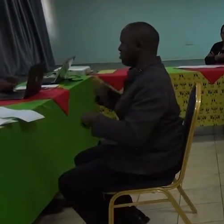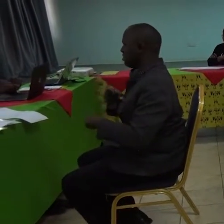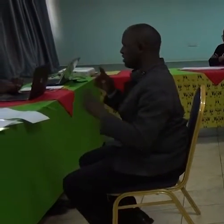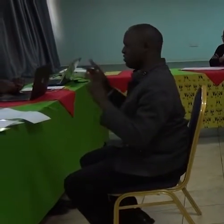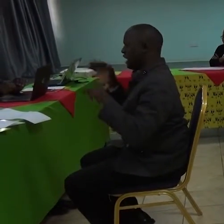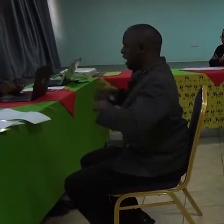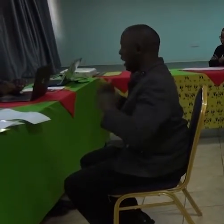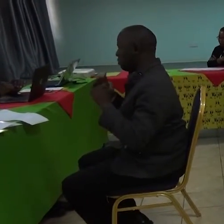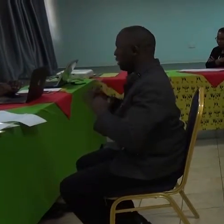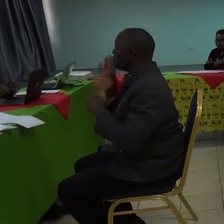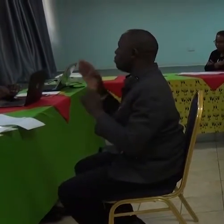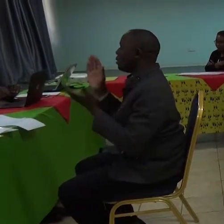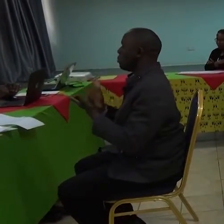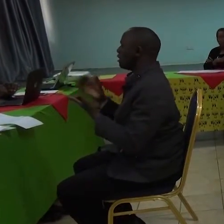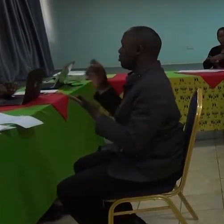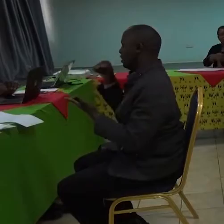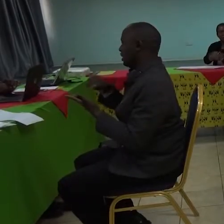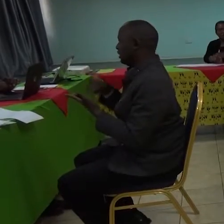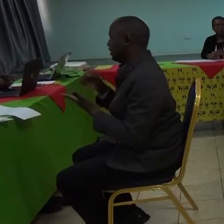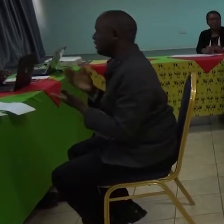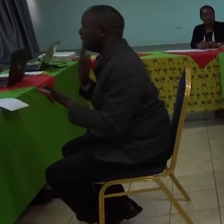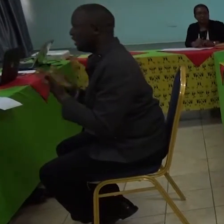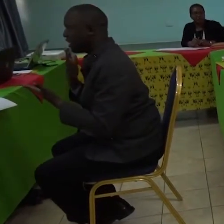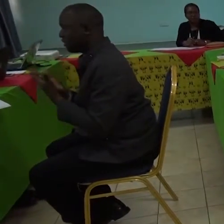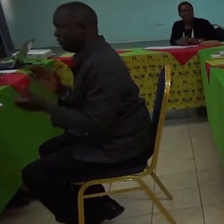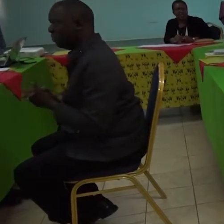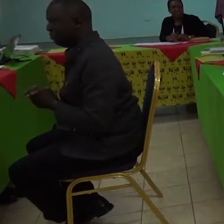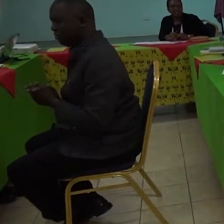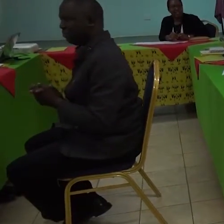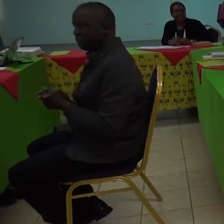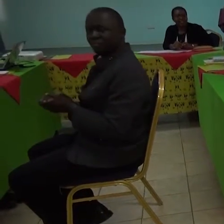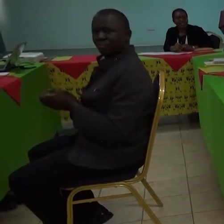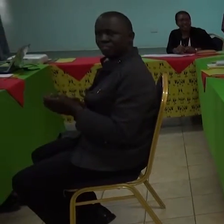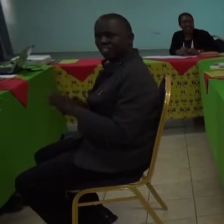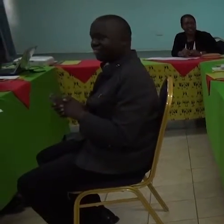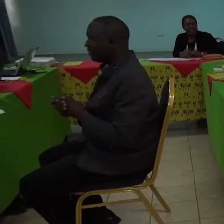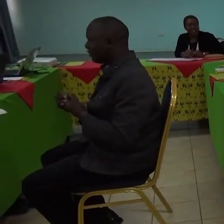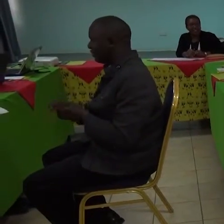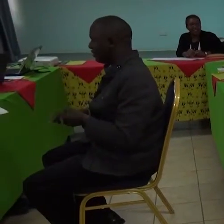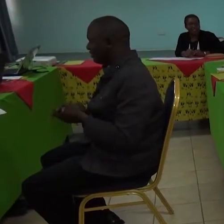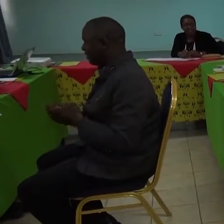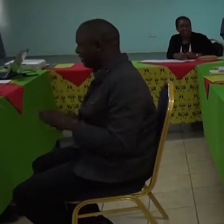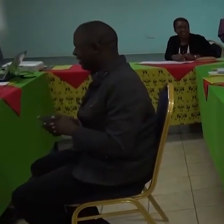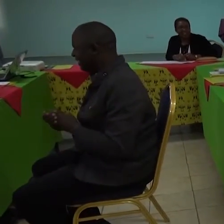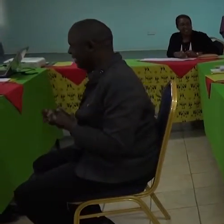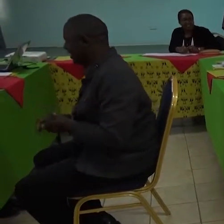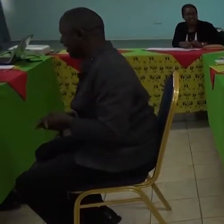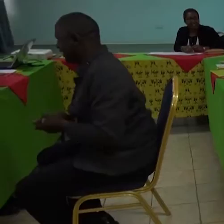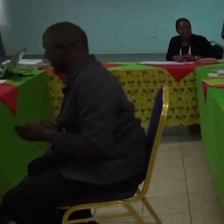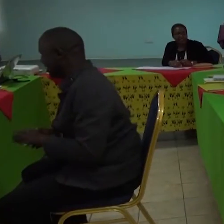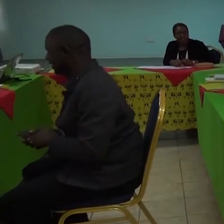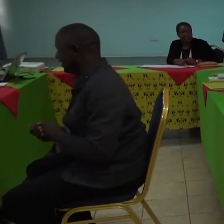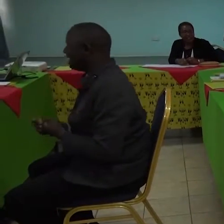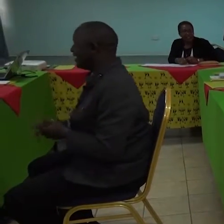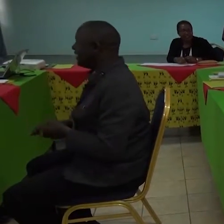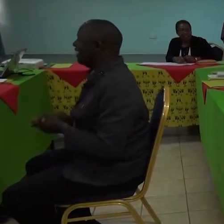part of the project. Thank you. Thank you, Madam Karari. She reminded us that any journey that doesn't have